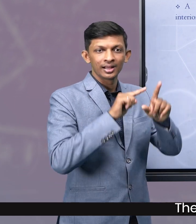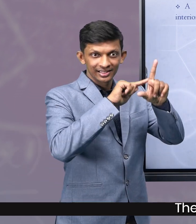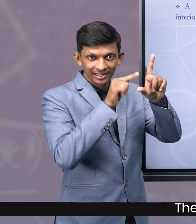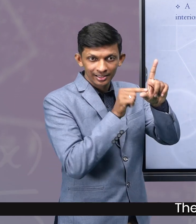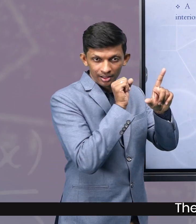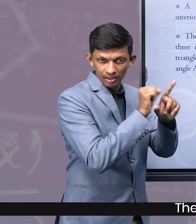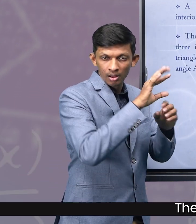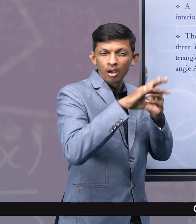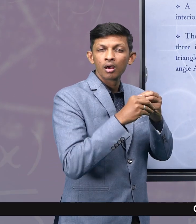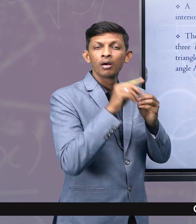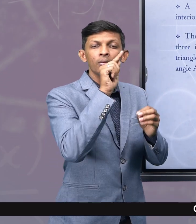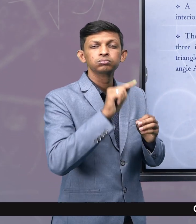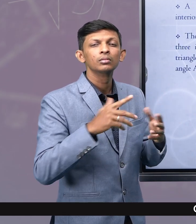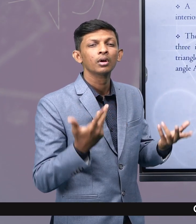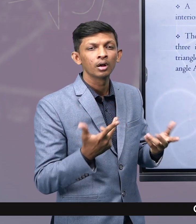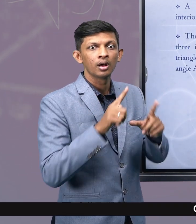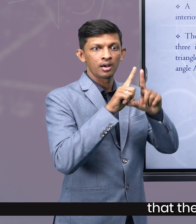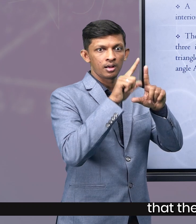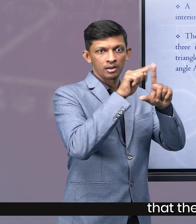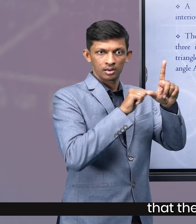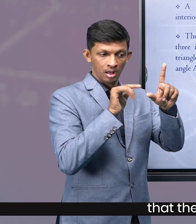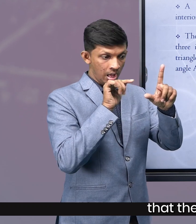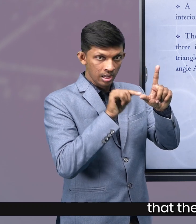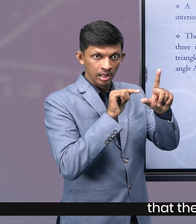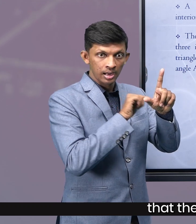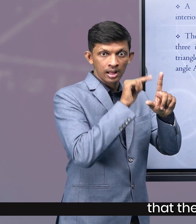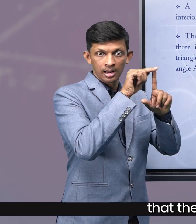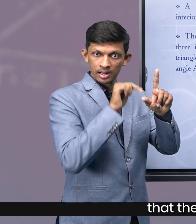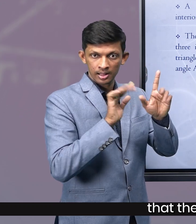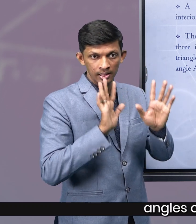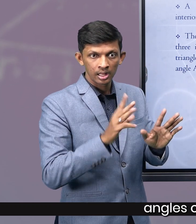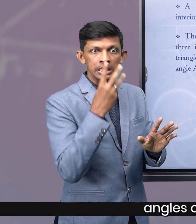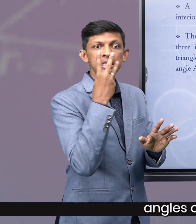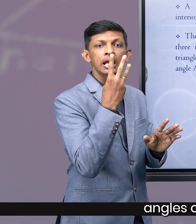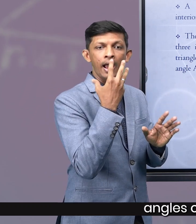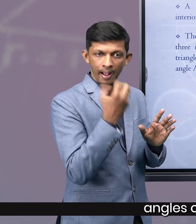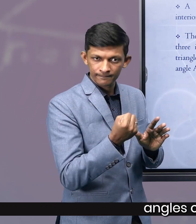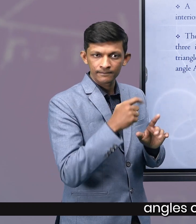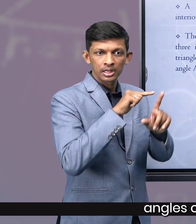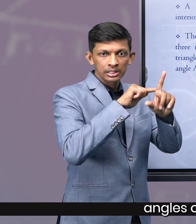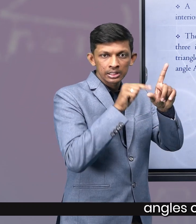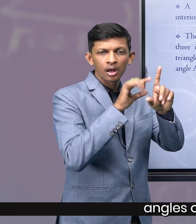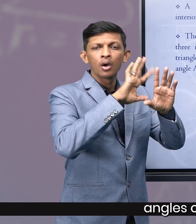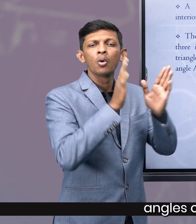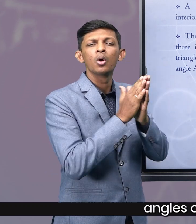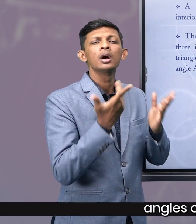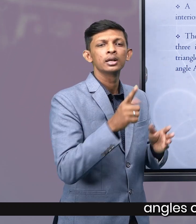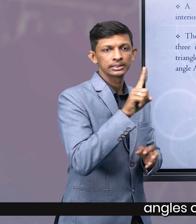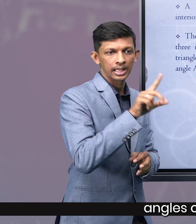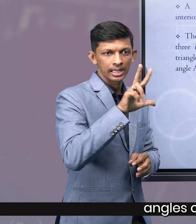The angle sum property of a triangle states that the sum of the three interior angles of a triangle is always